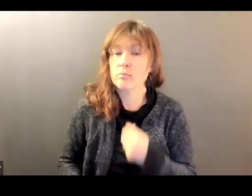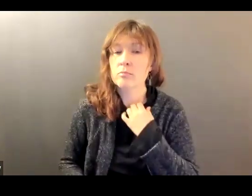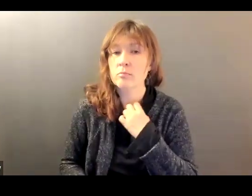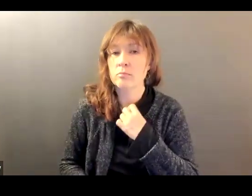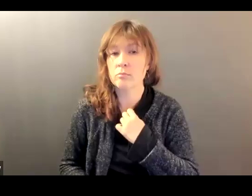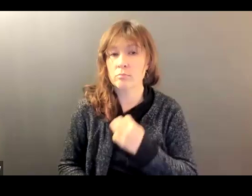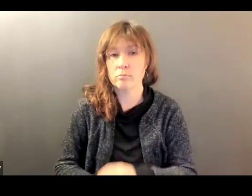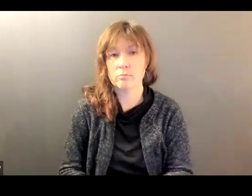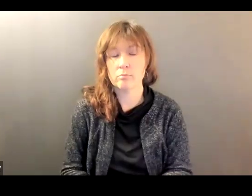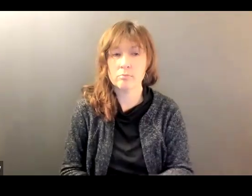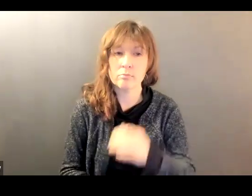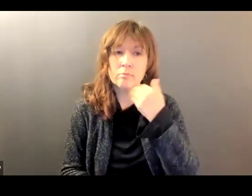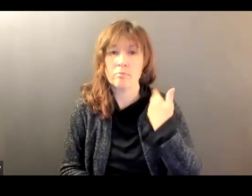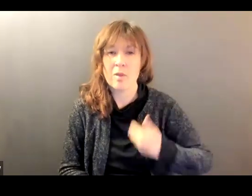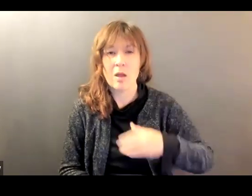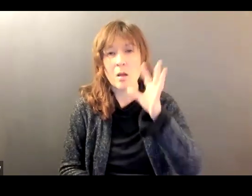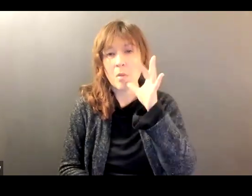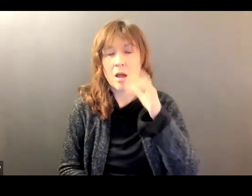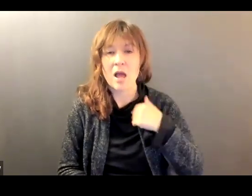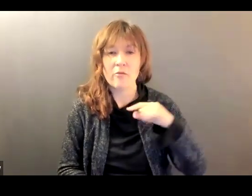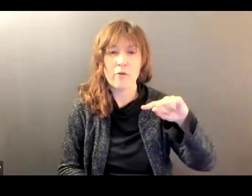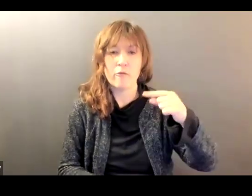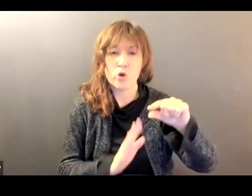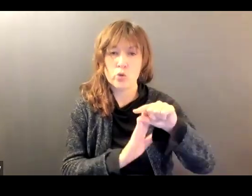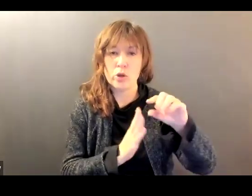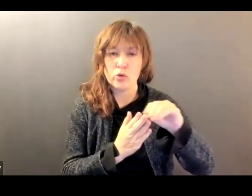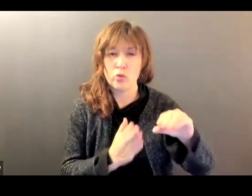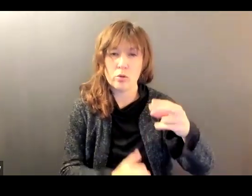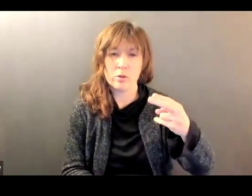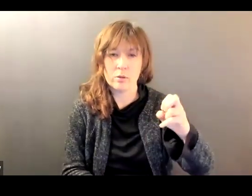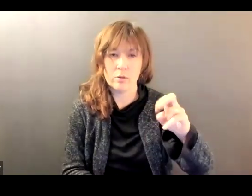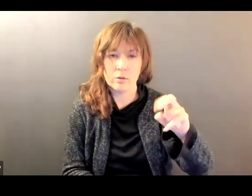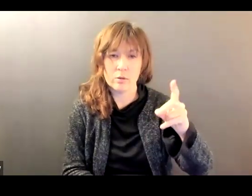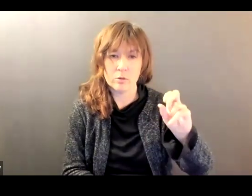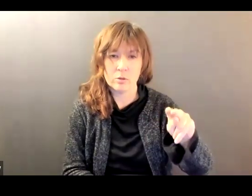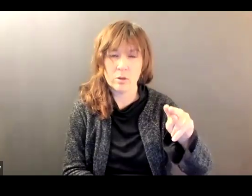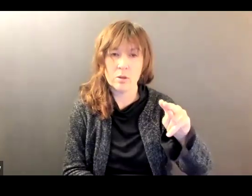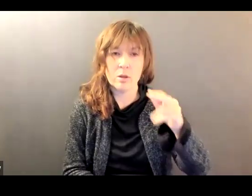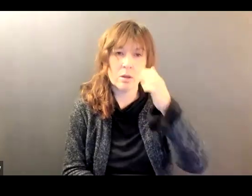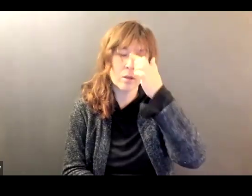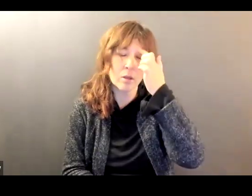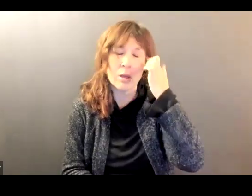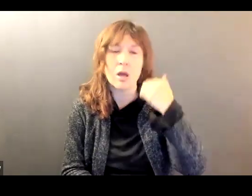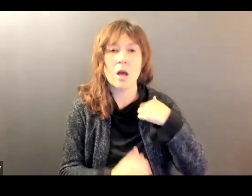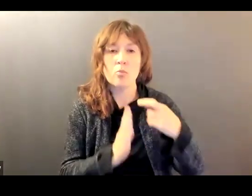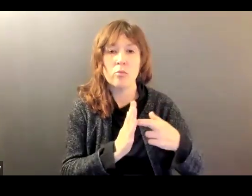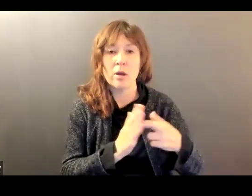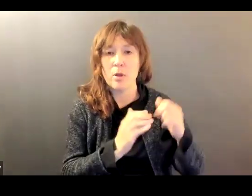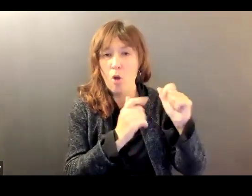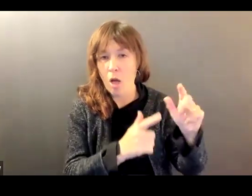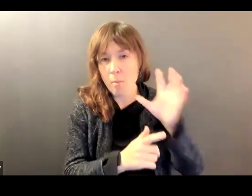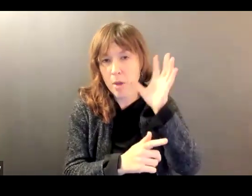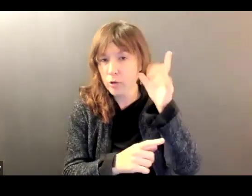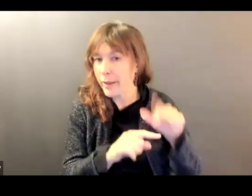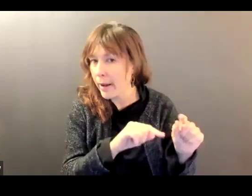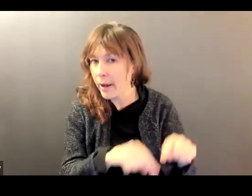Hi, my name is Jess Butler. I'm a parent of a first grader at the Henderson. So I'm here to speak on behalf of all the parents that can't be here, all the guardians